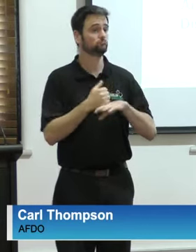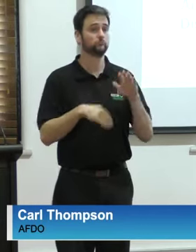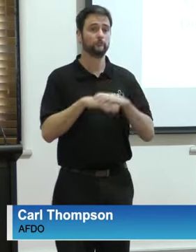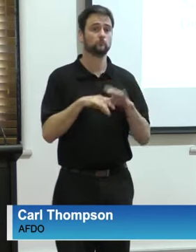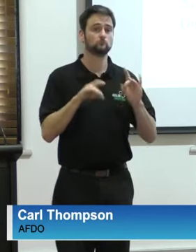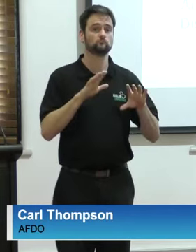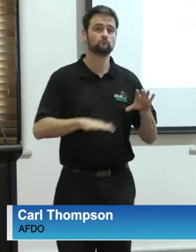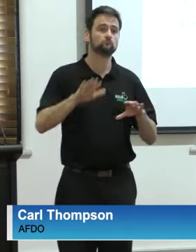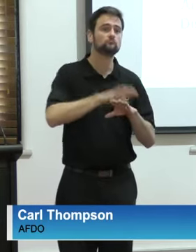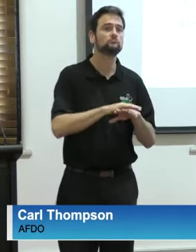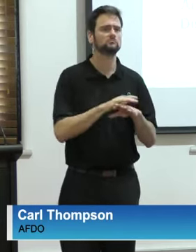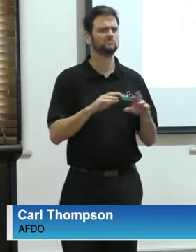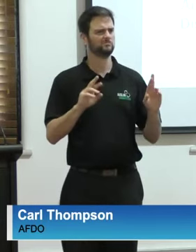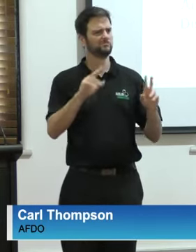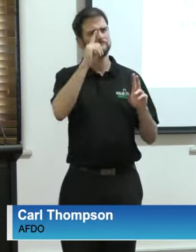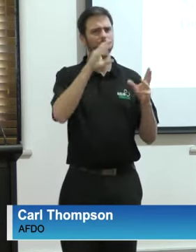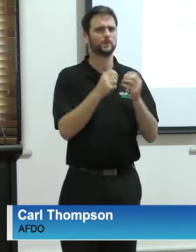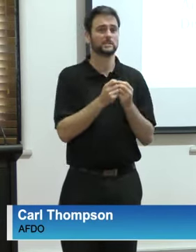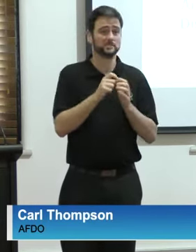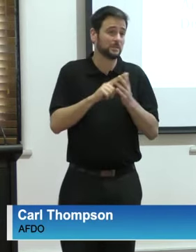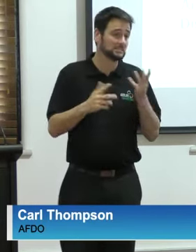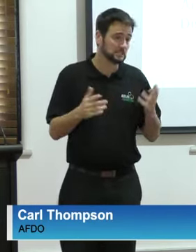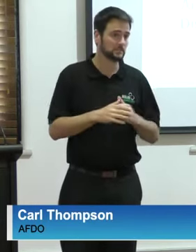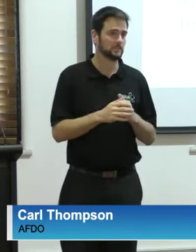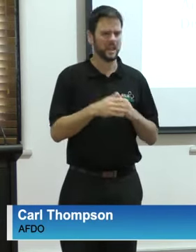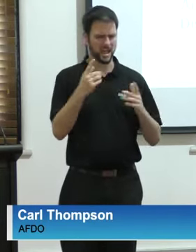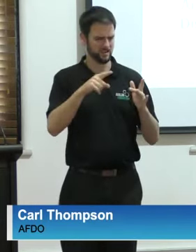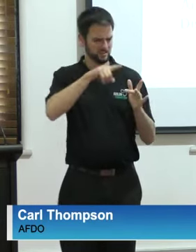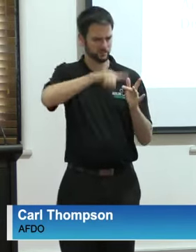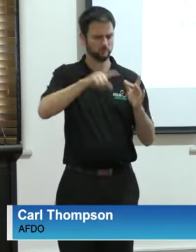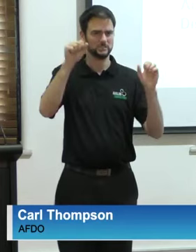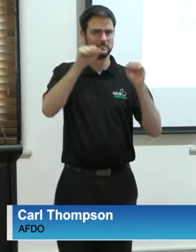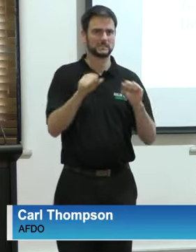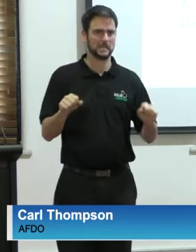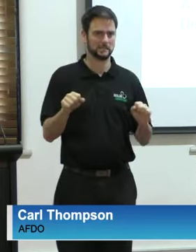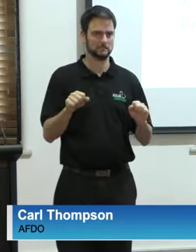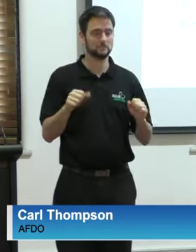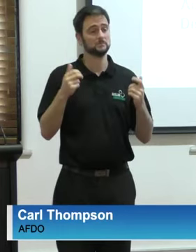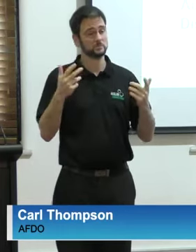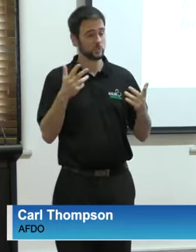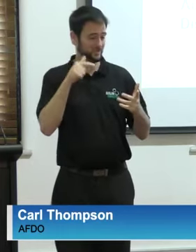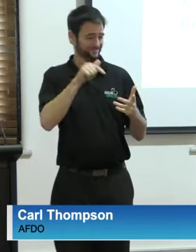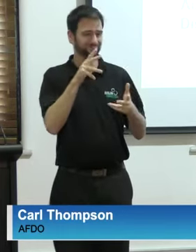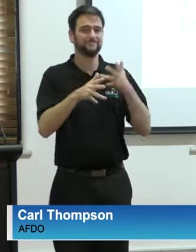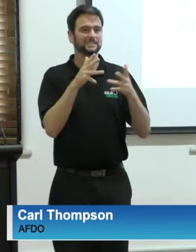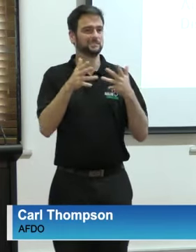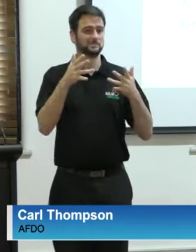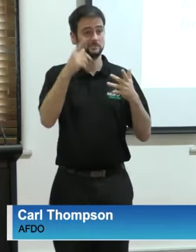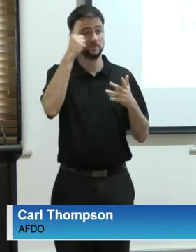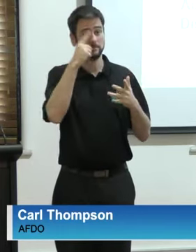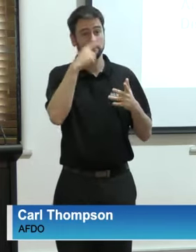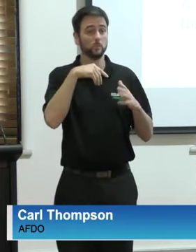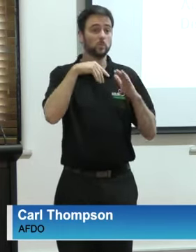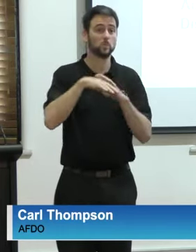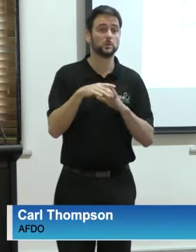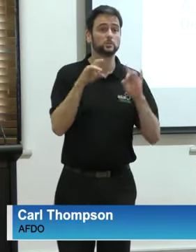for people with disability, and it's an insurance scheme because anybody in Australia may already